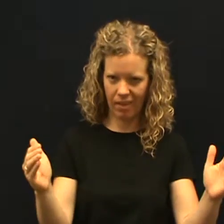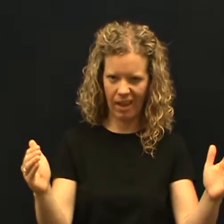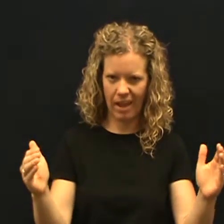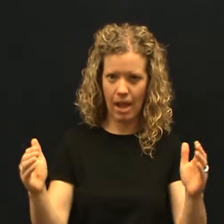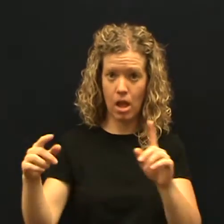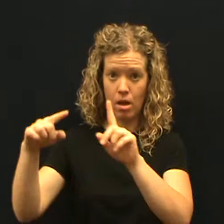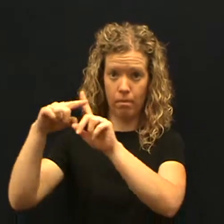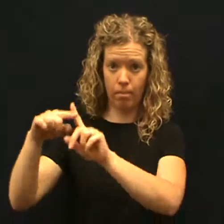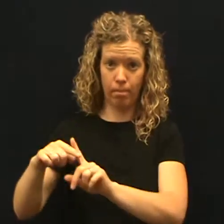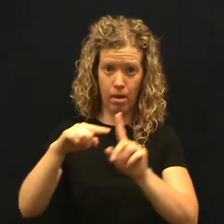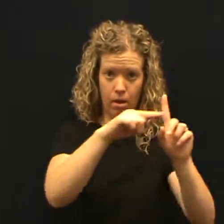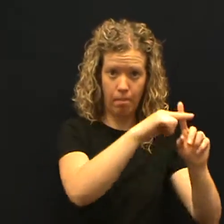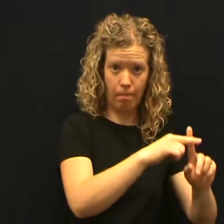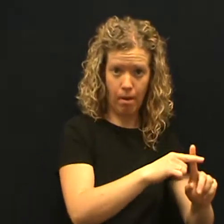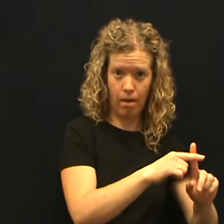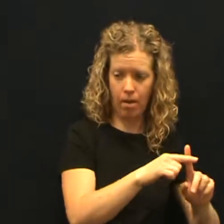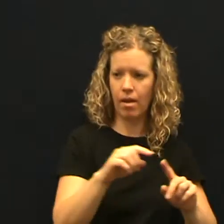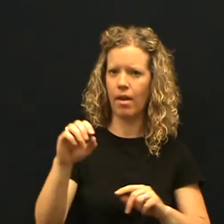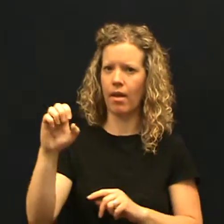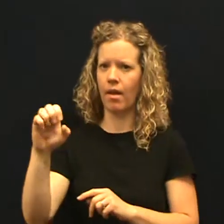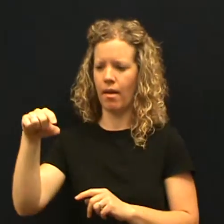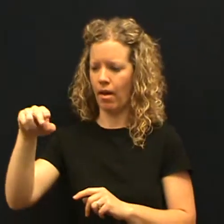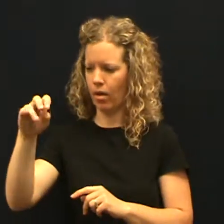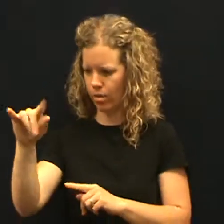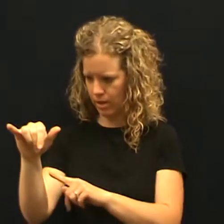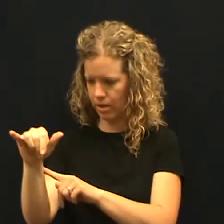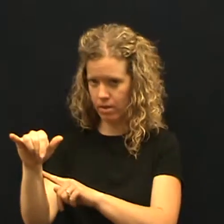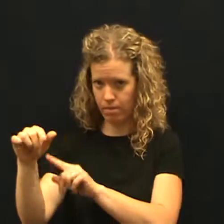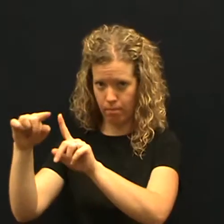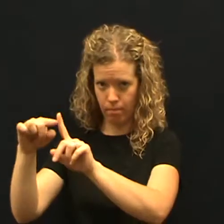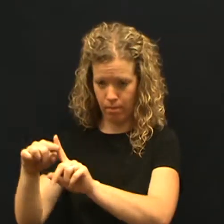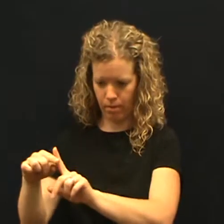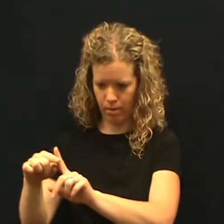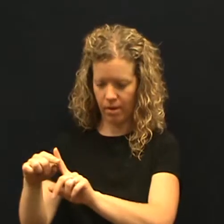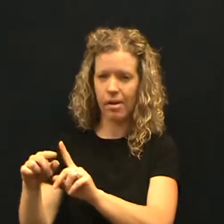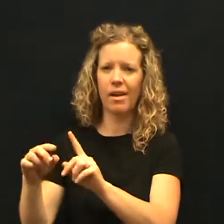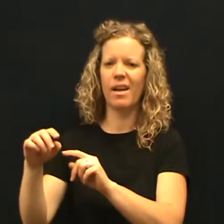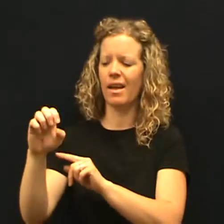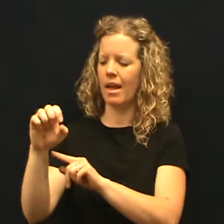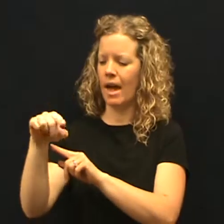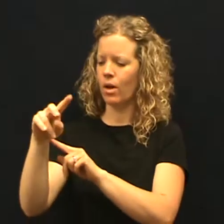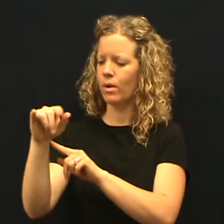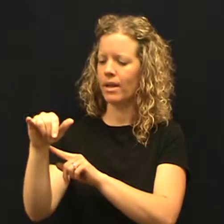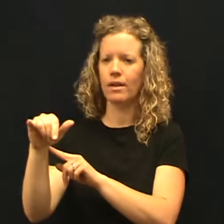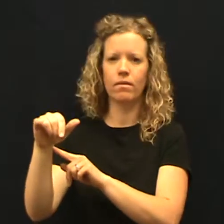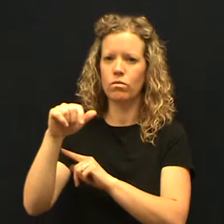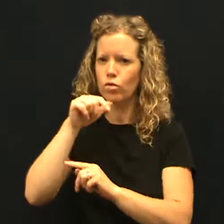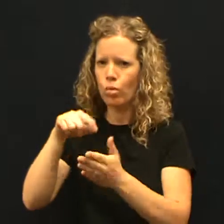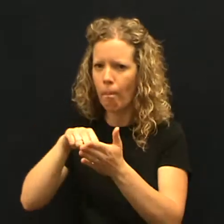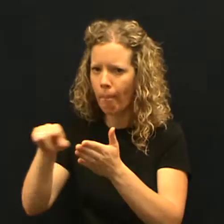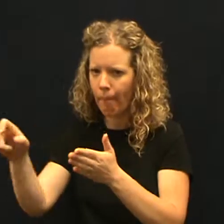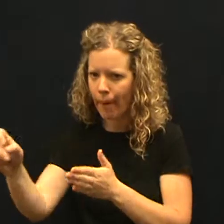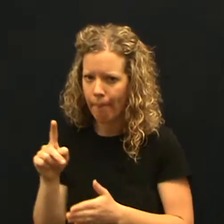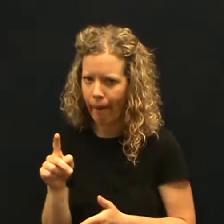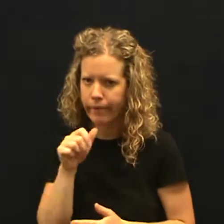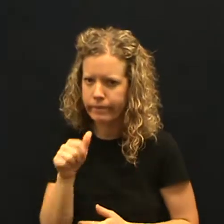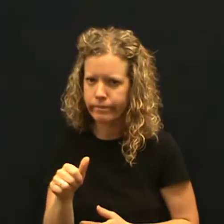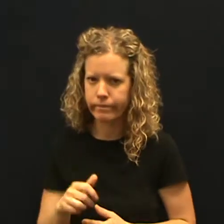Advantages of equity include the fact that equity doesn't have to be repaid. Once you have an owner in